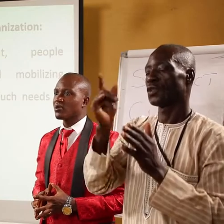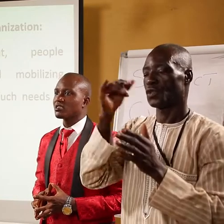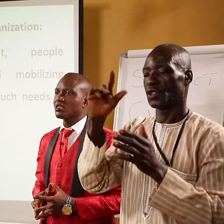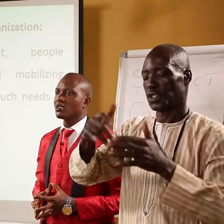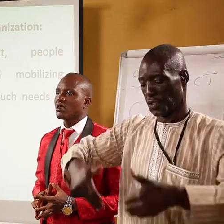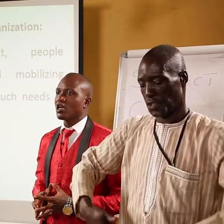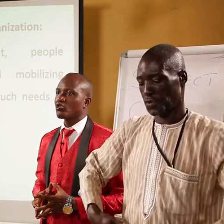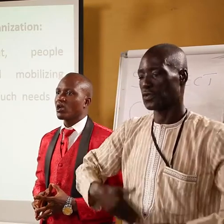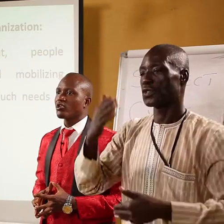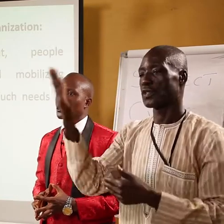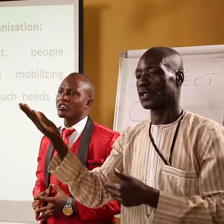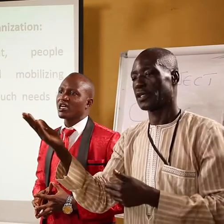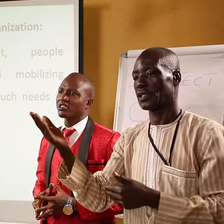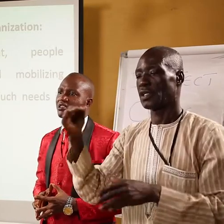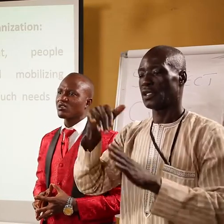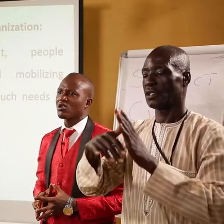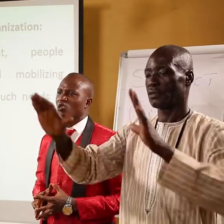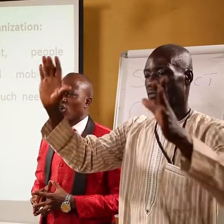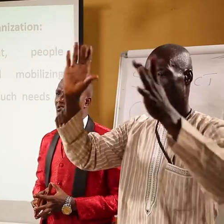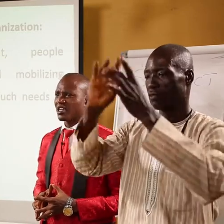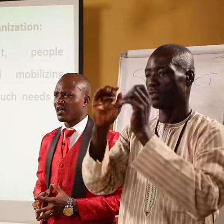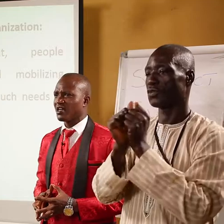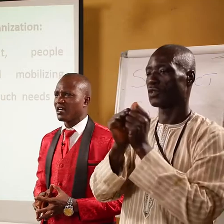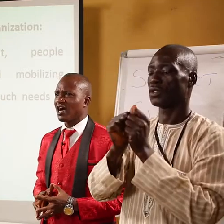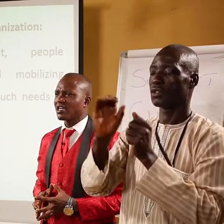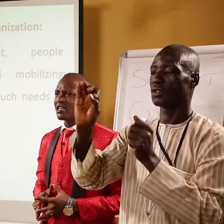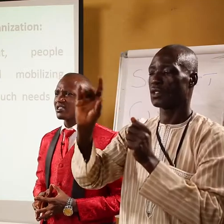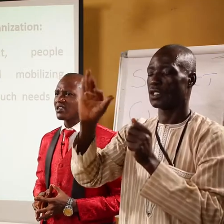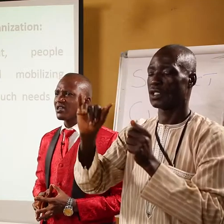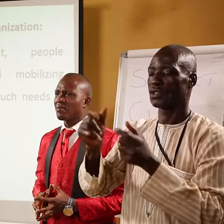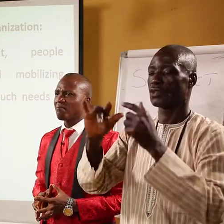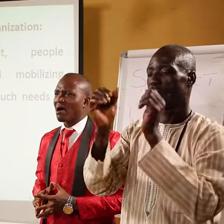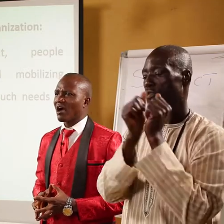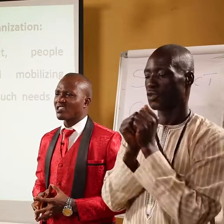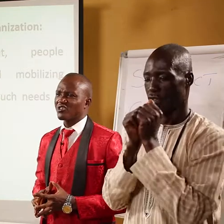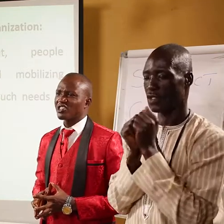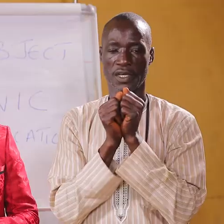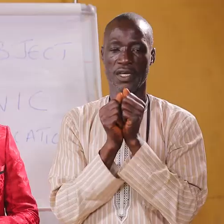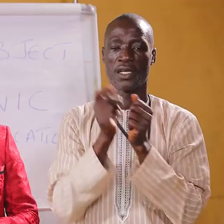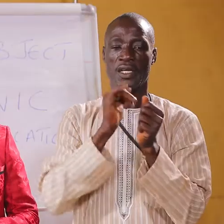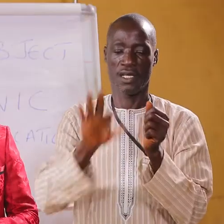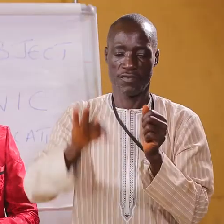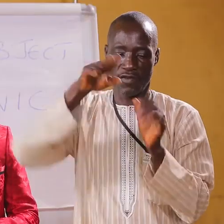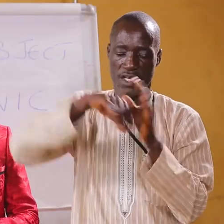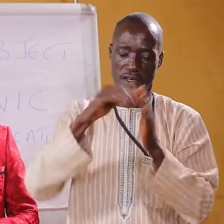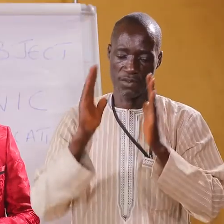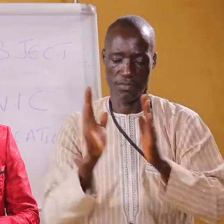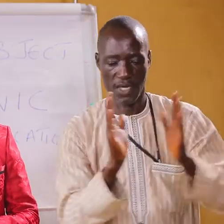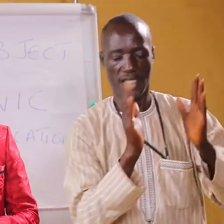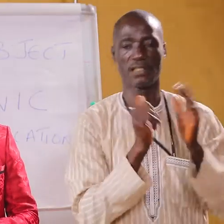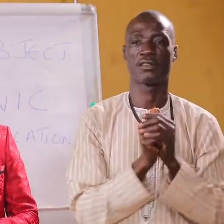youth of the community, in collaboration with the elders, will come together and then map out a strategy on how they